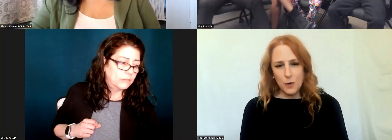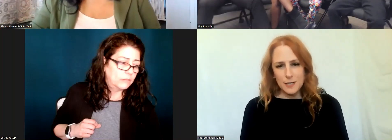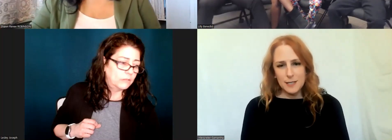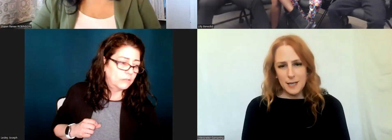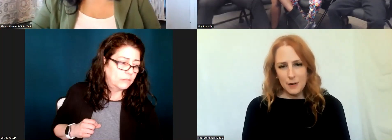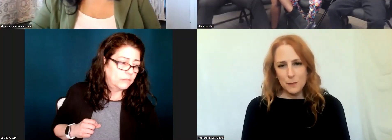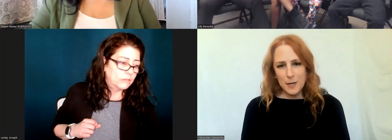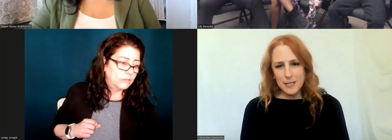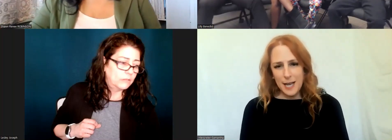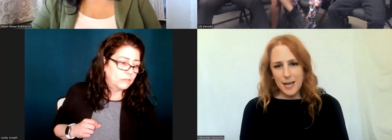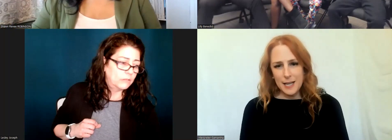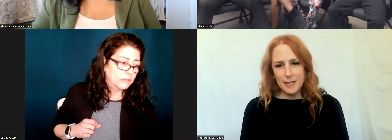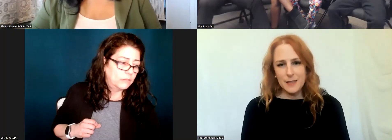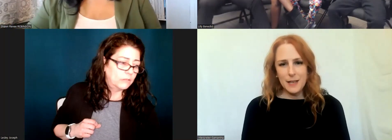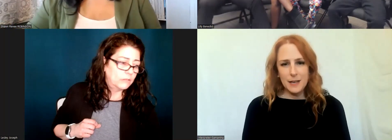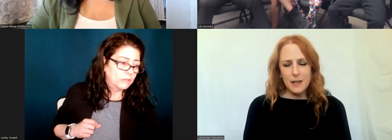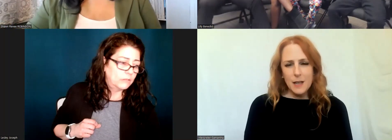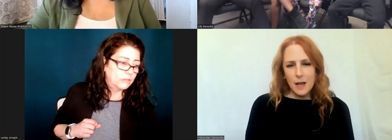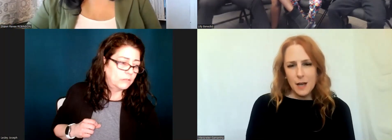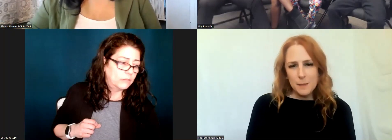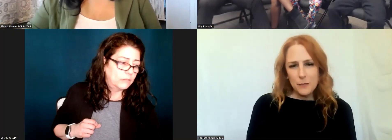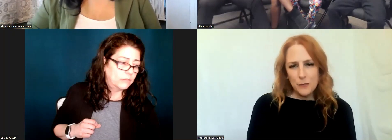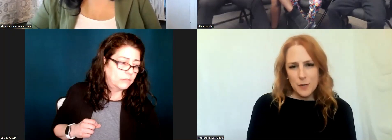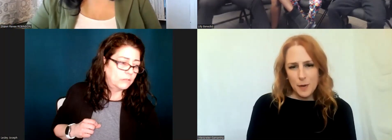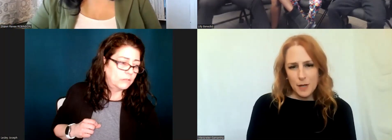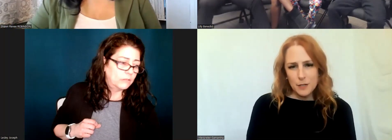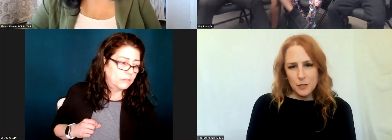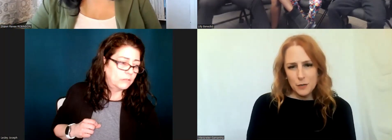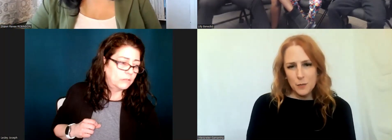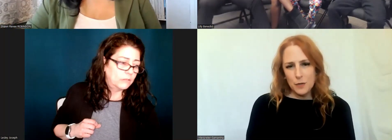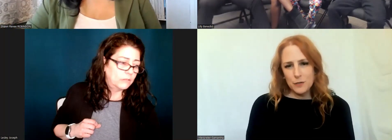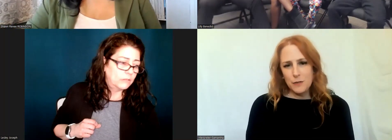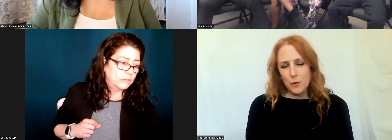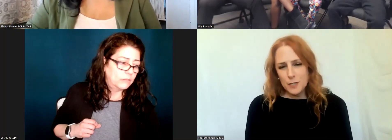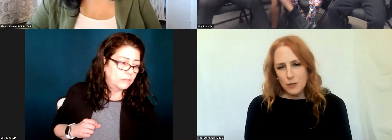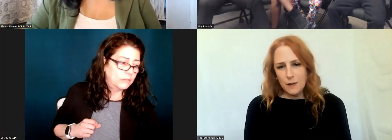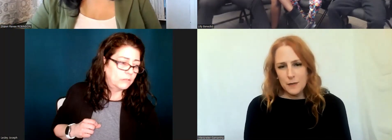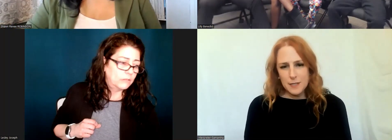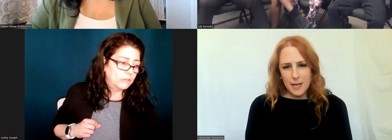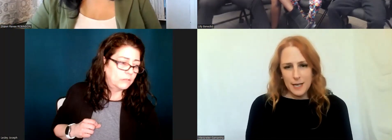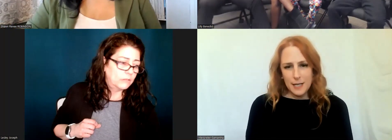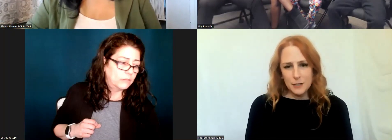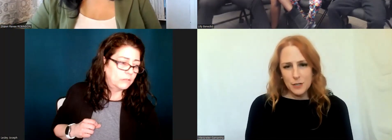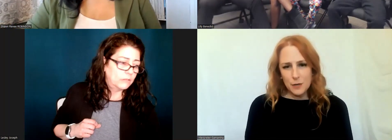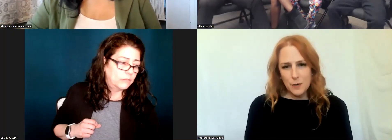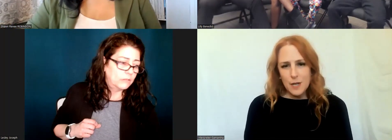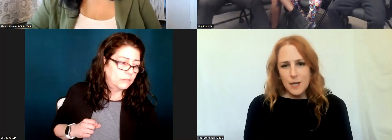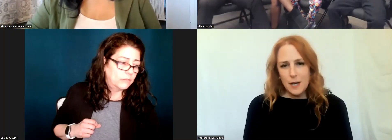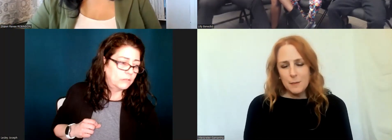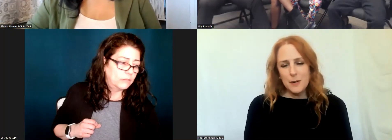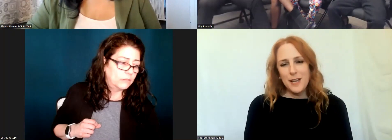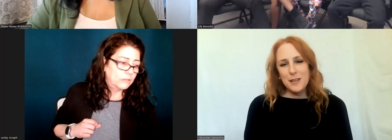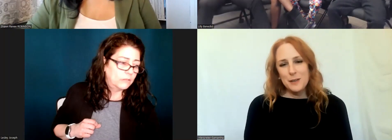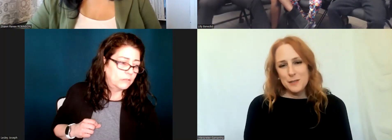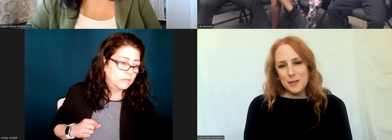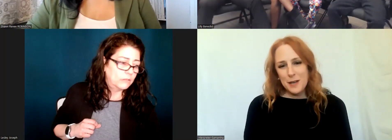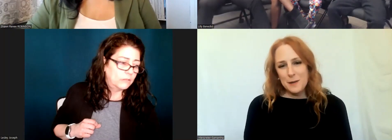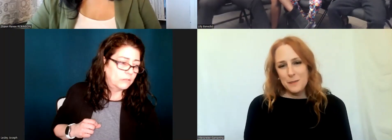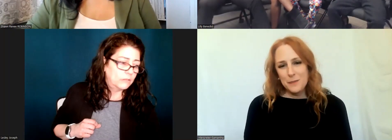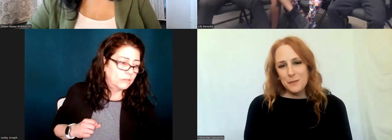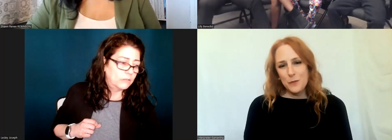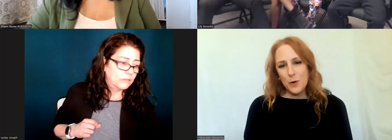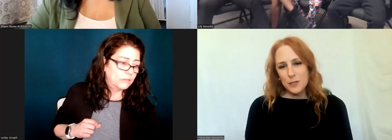use voice and sign for my dad. And then at Fremont too, we're using voice off and signing. So, but if I